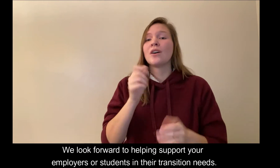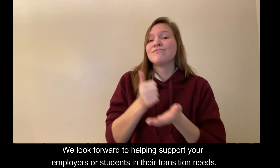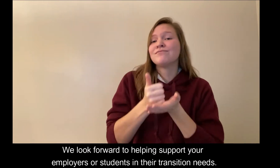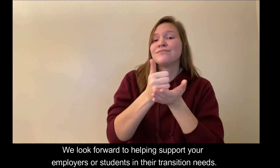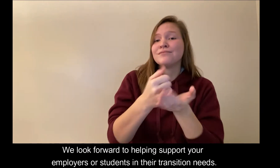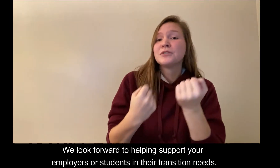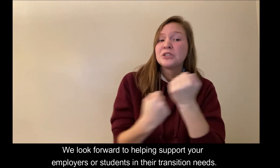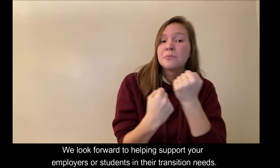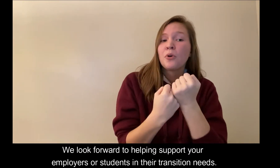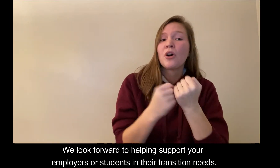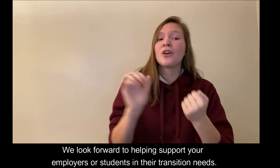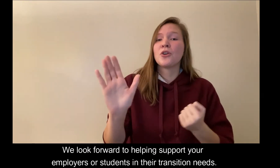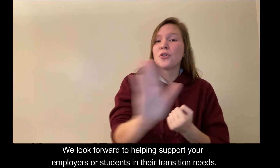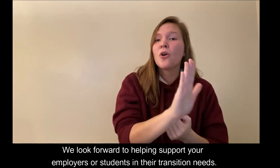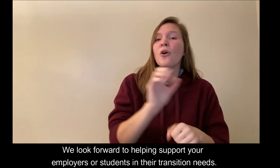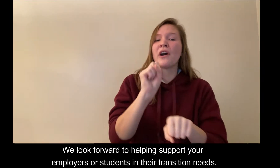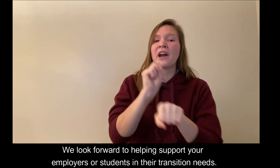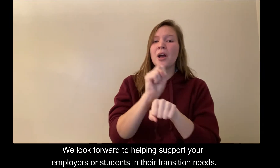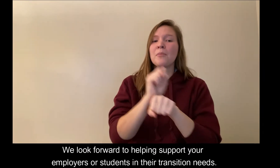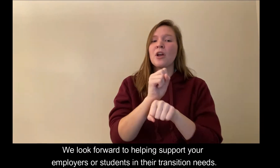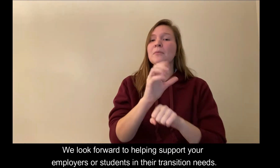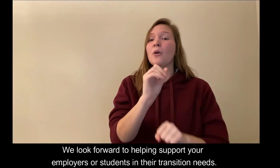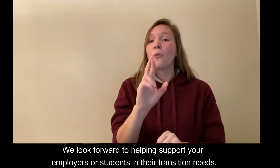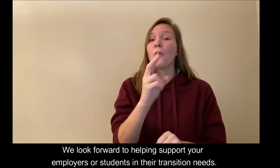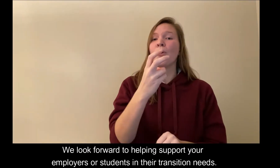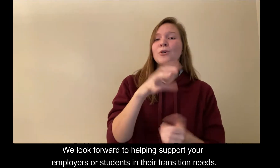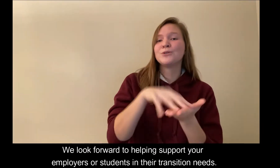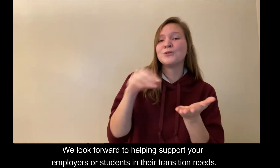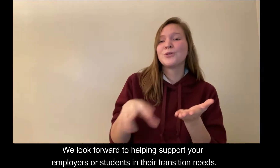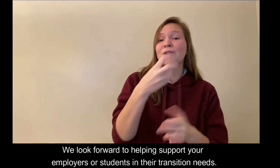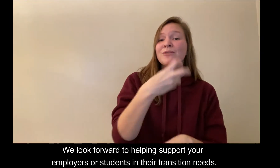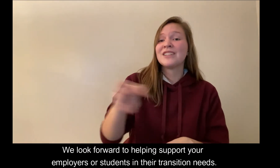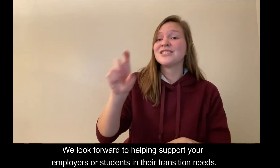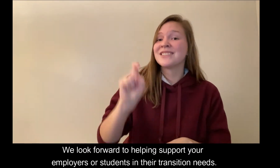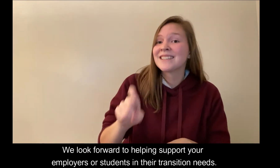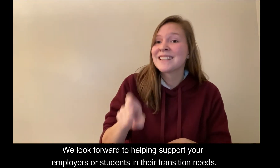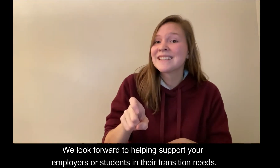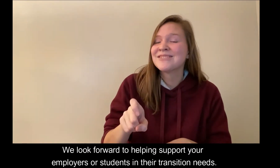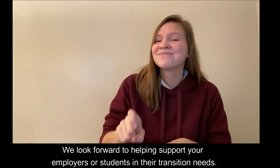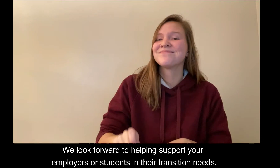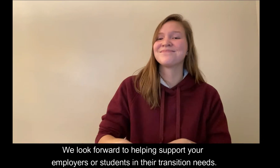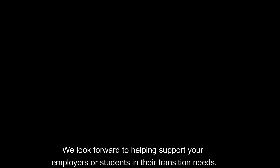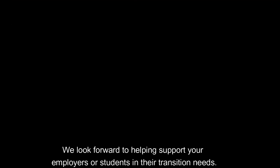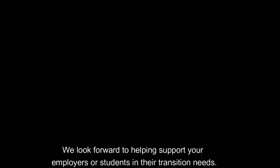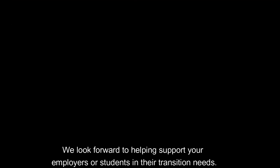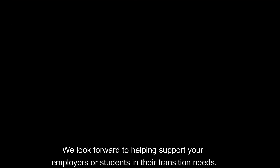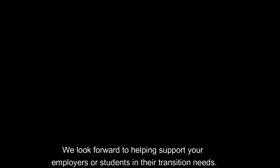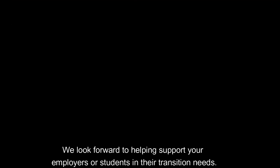look forward to helping support your employers or students in their transition